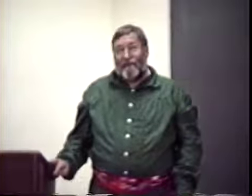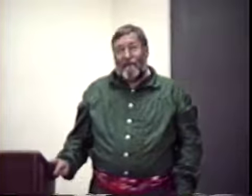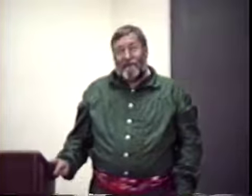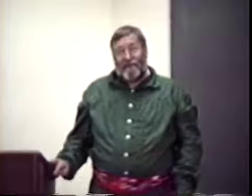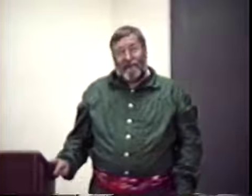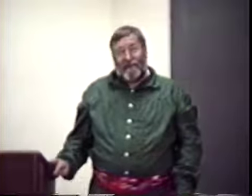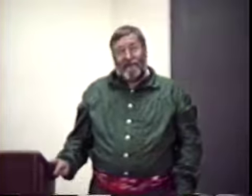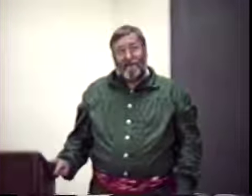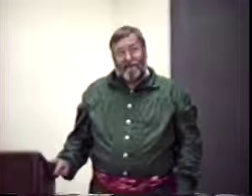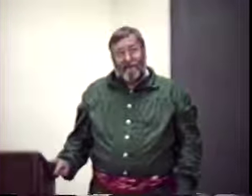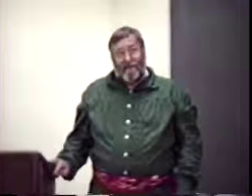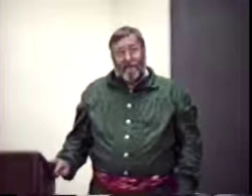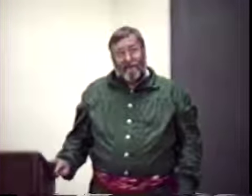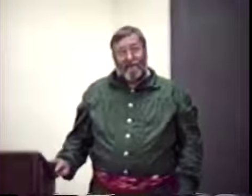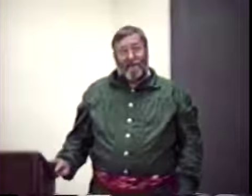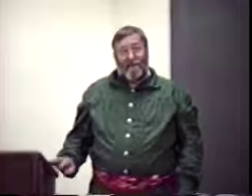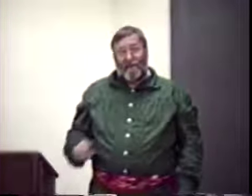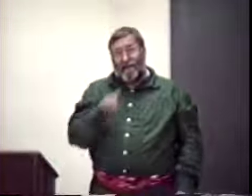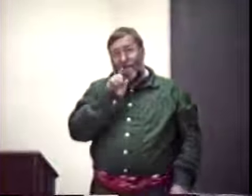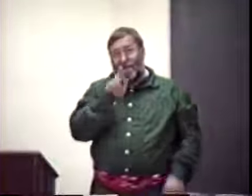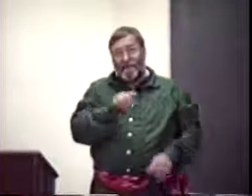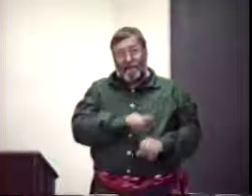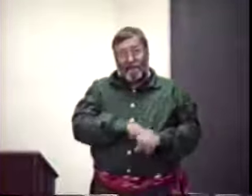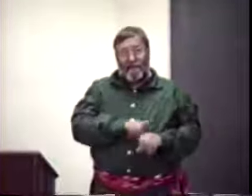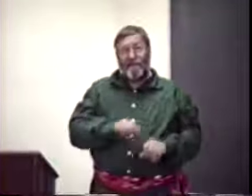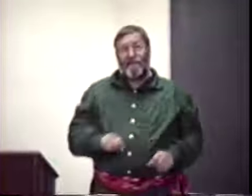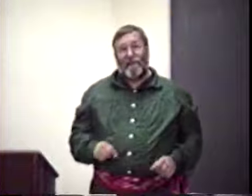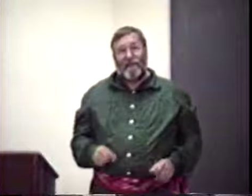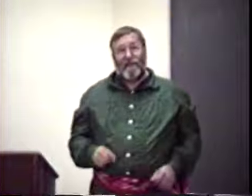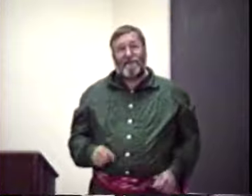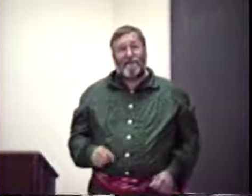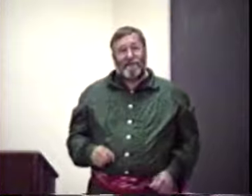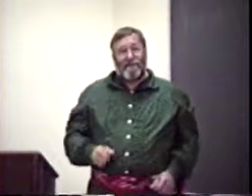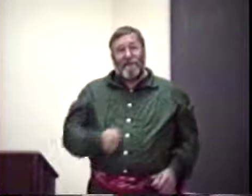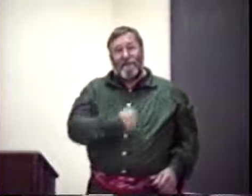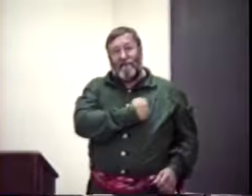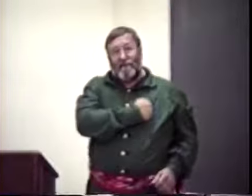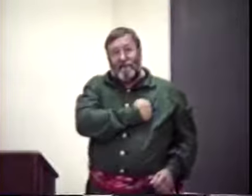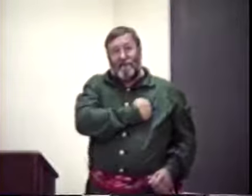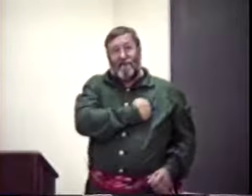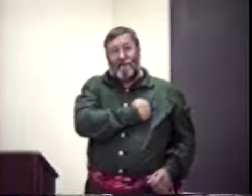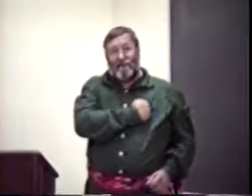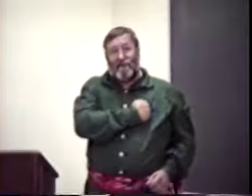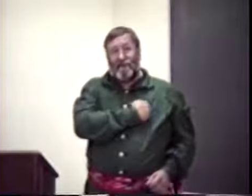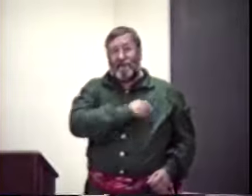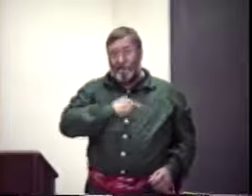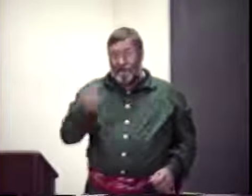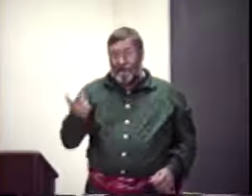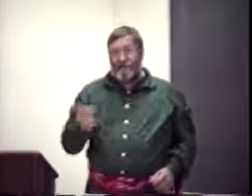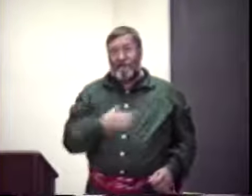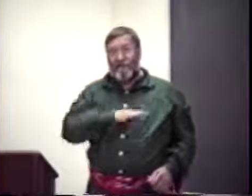and communicate not only by speaking with my hands, but feeling it and understanding